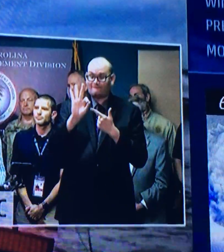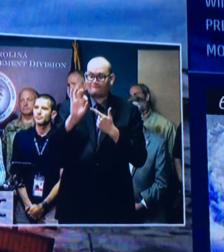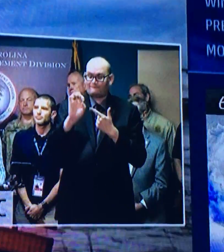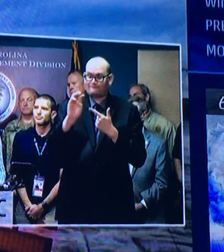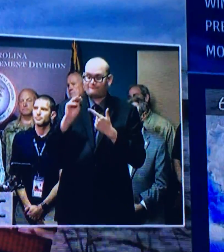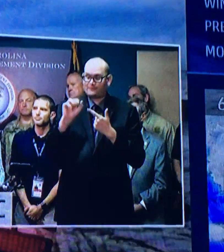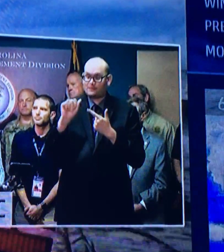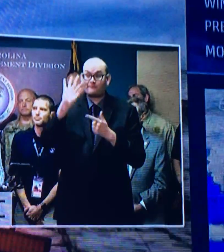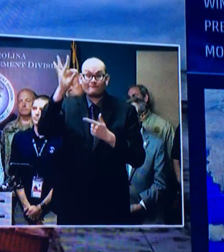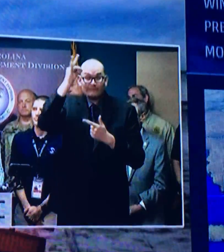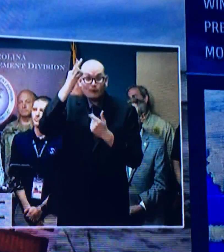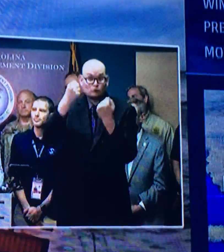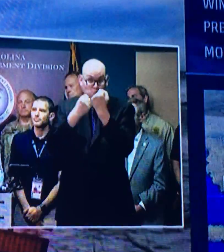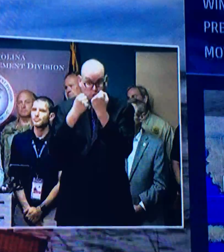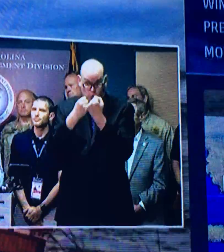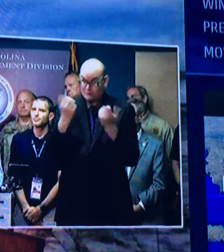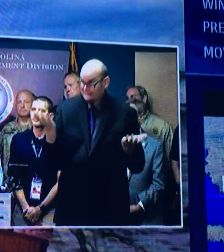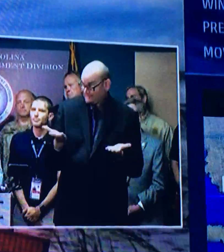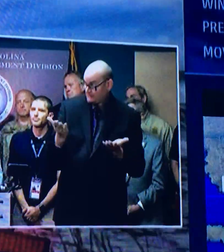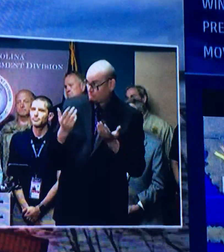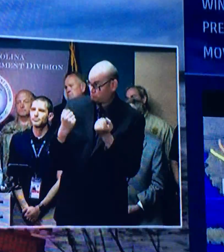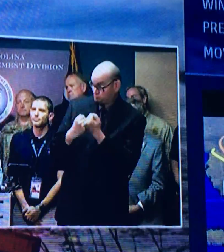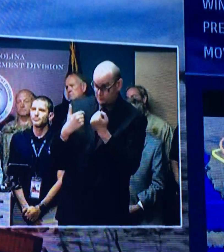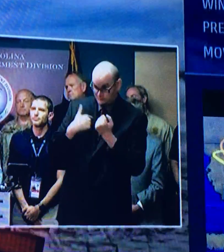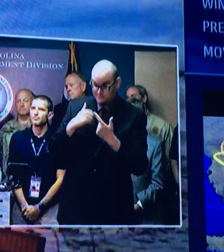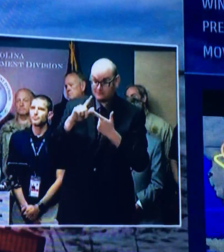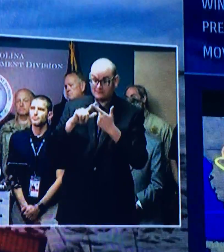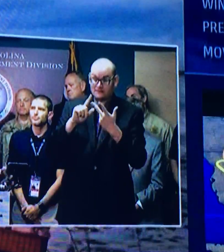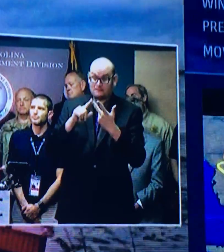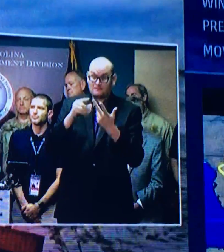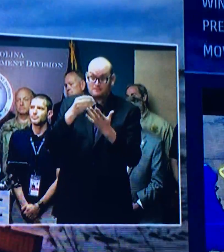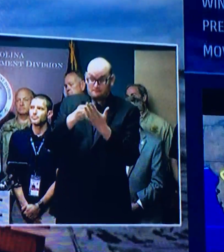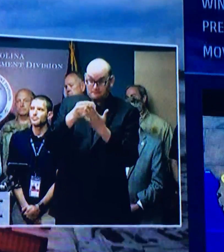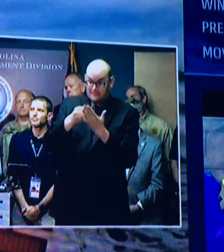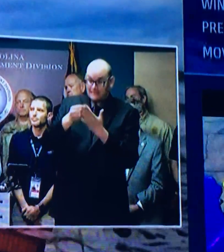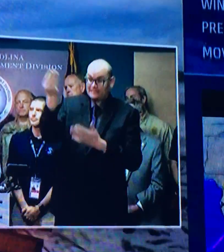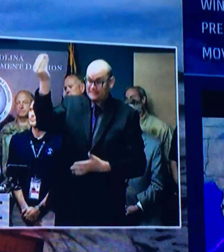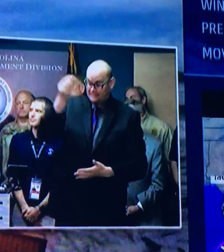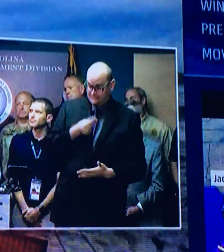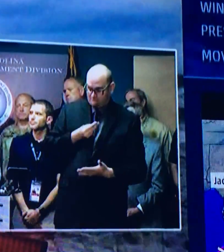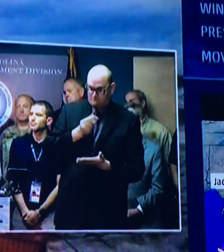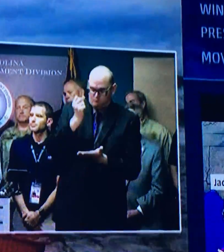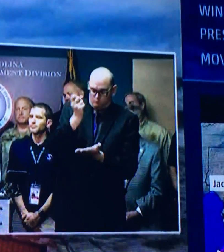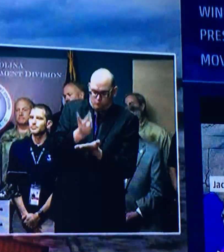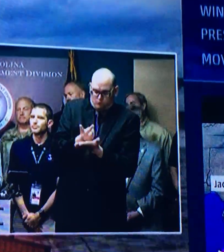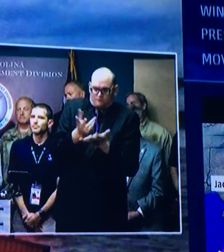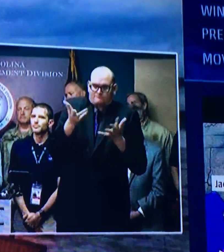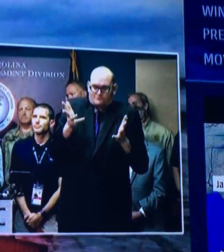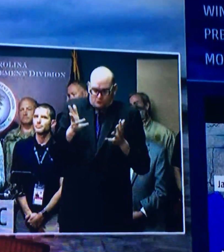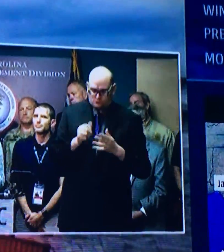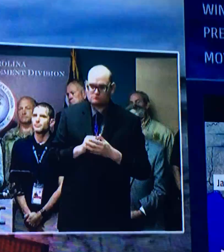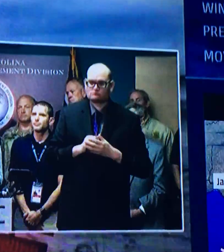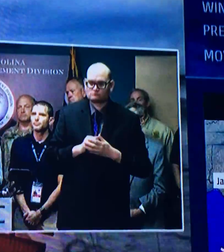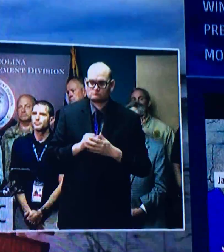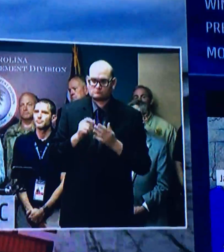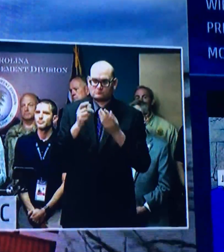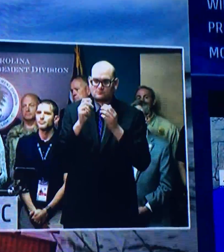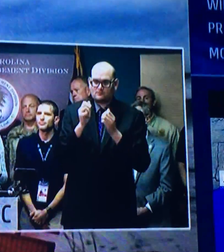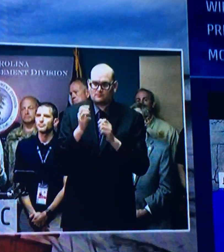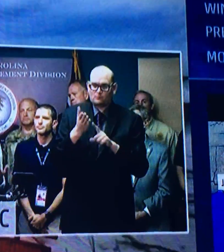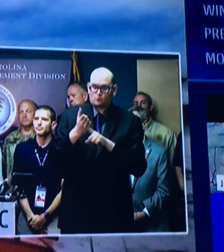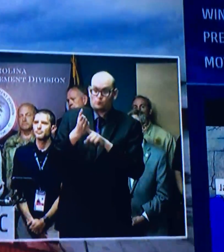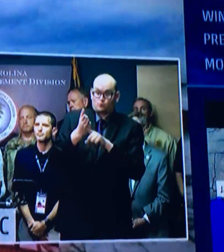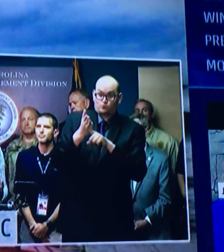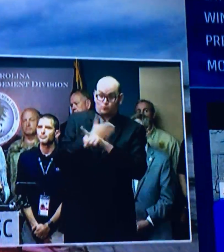declaration for direct assistance has been approved, which means anything prior to the storm that we need, we now have. So cots